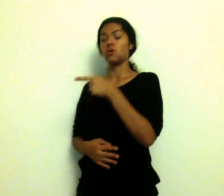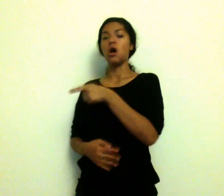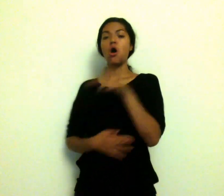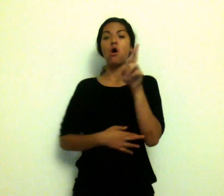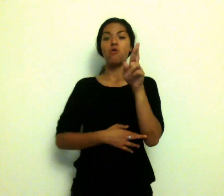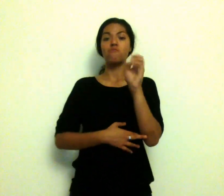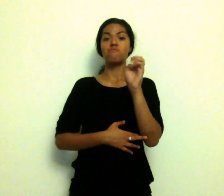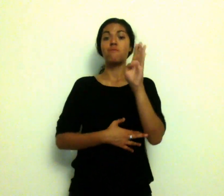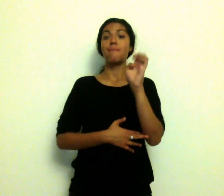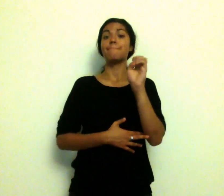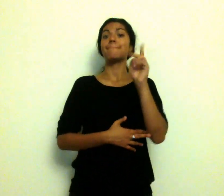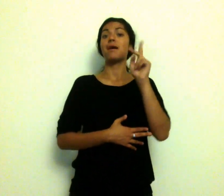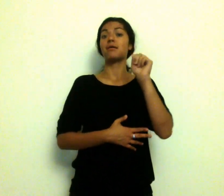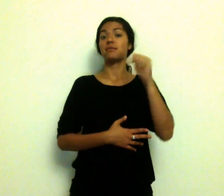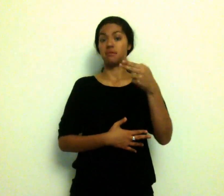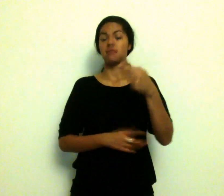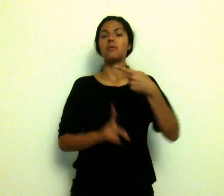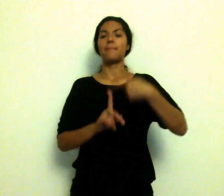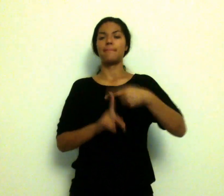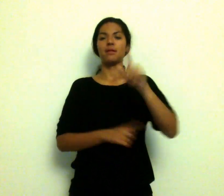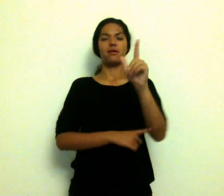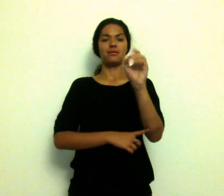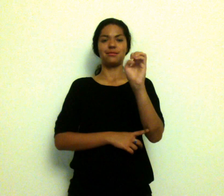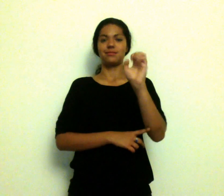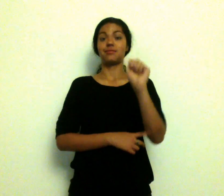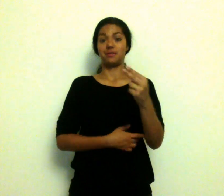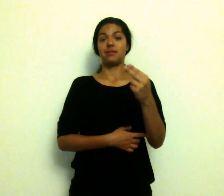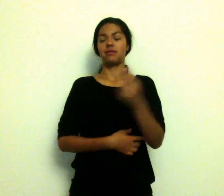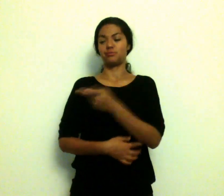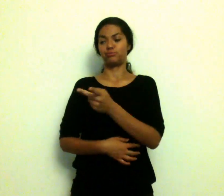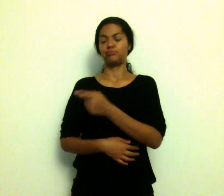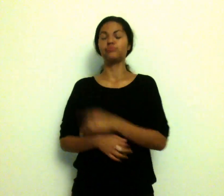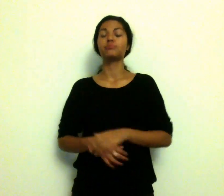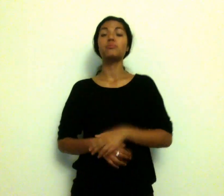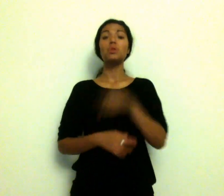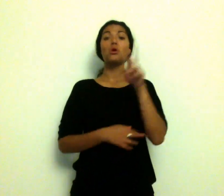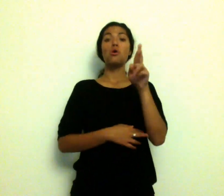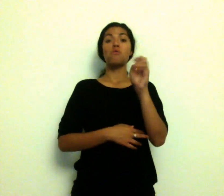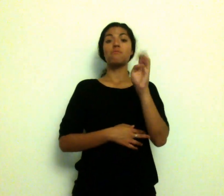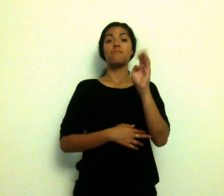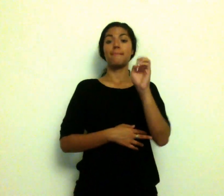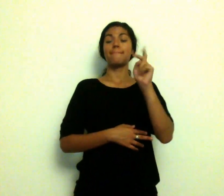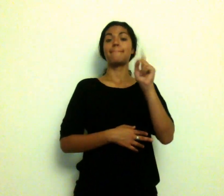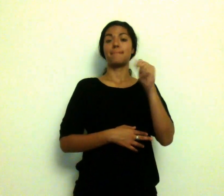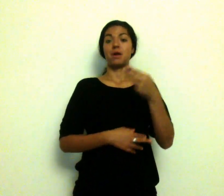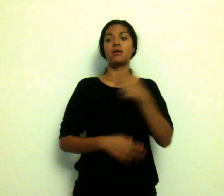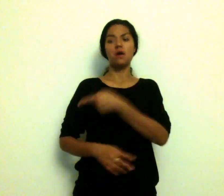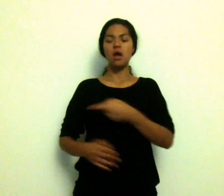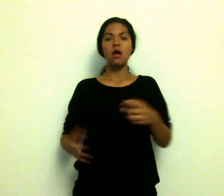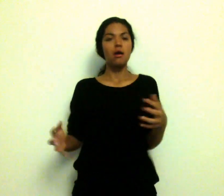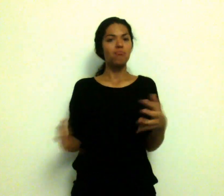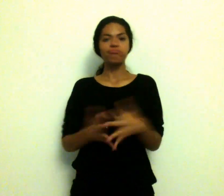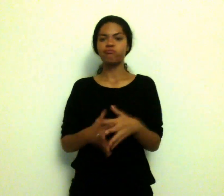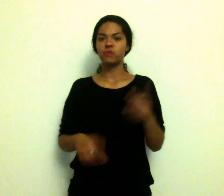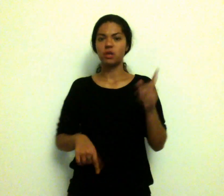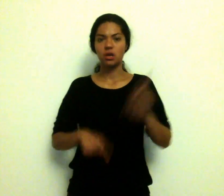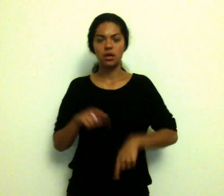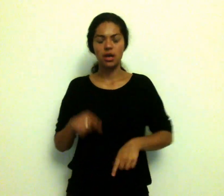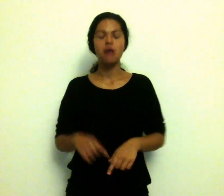the Aramean. Isaac prayed to the Lord on behalf of his wife because she was barren. The Lord answered his prayer, and